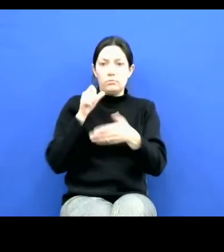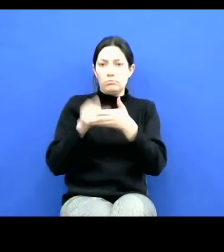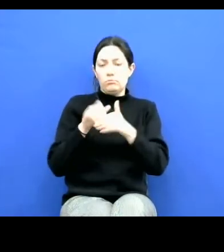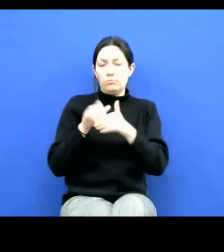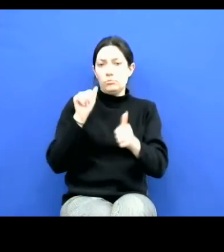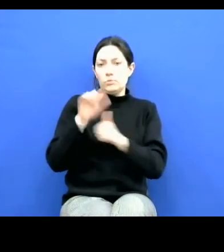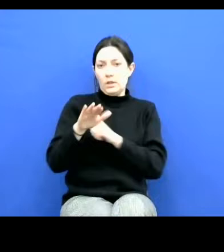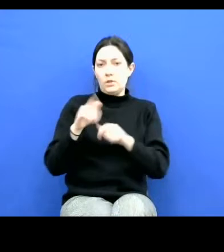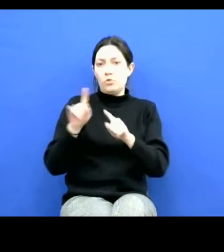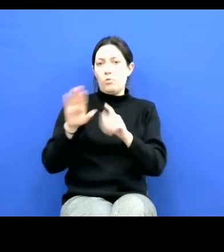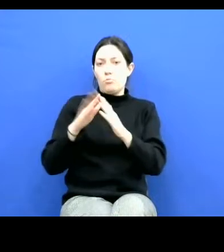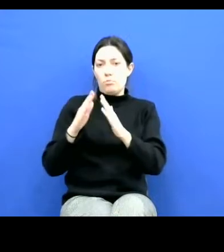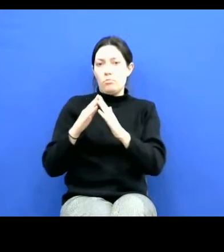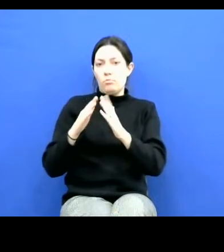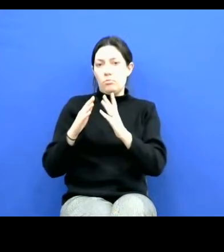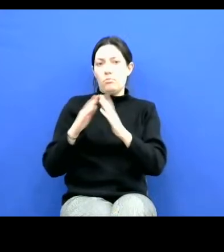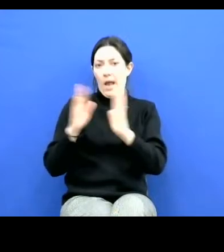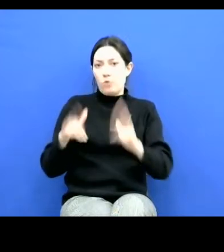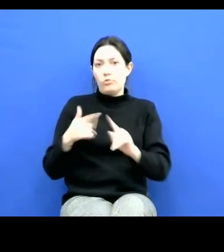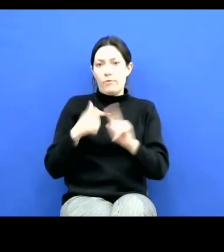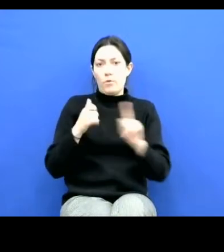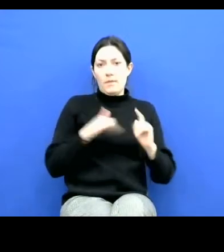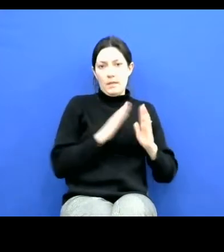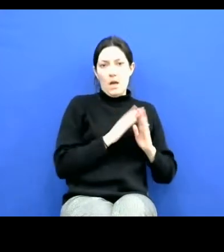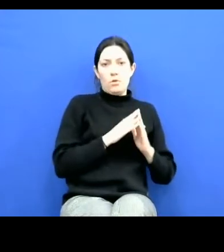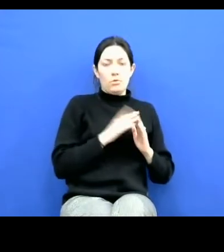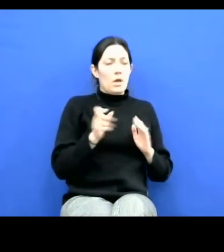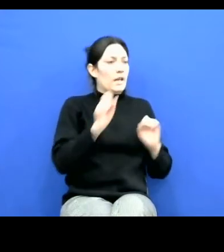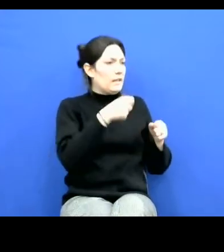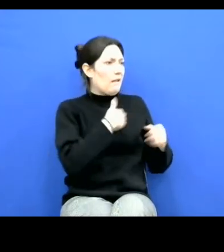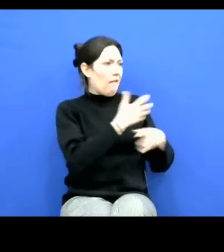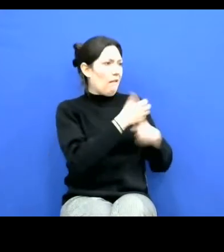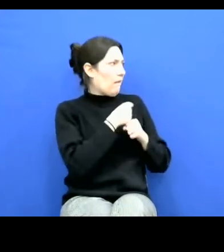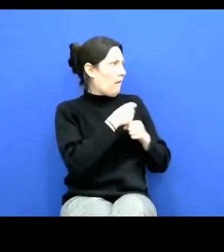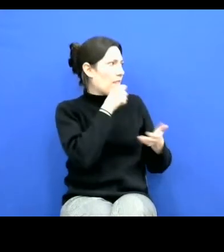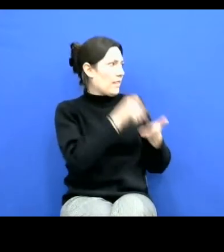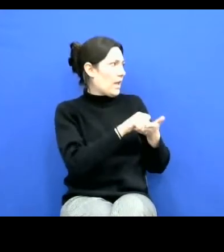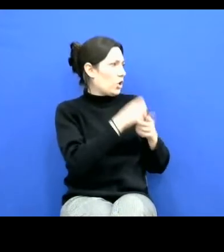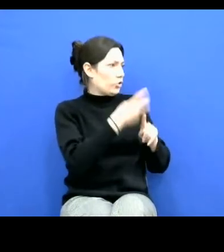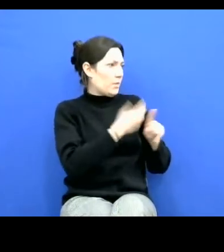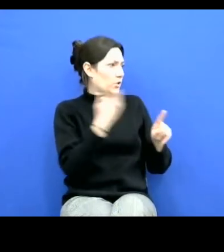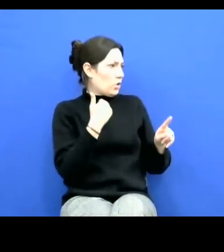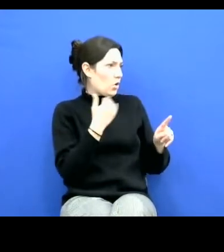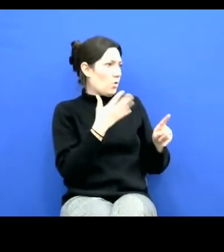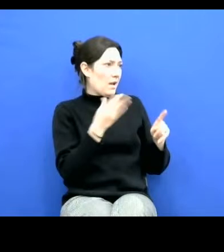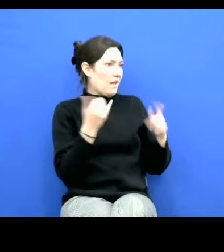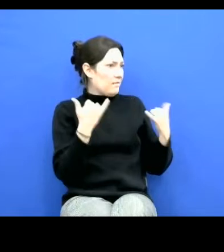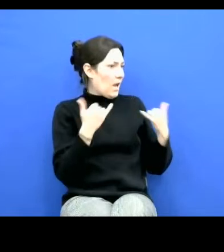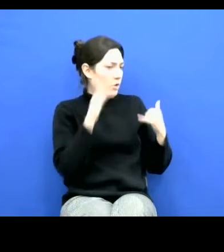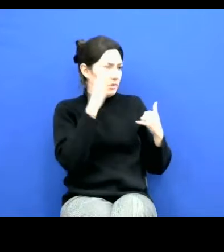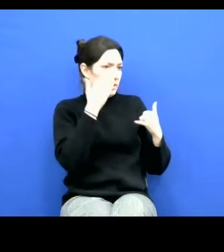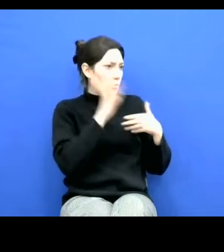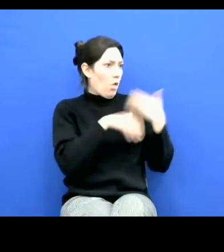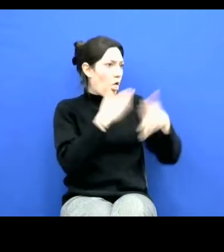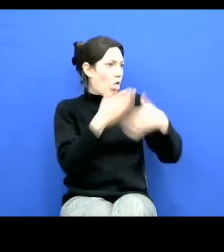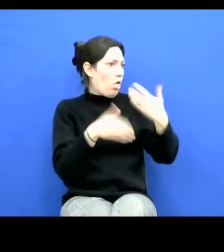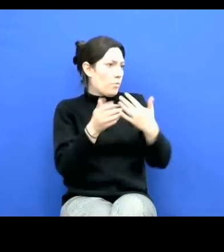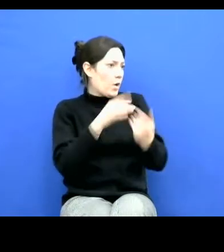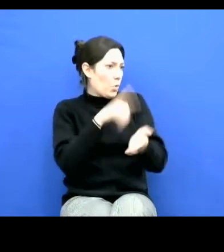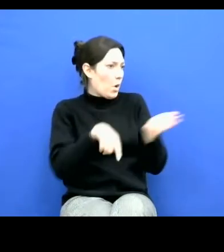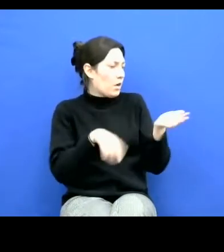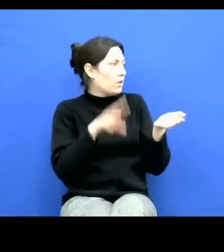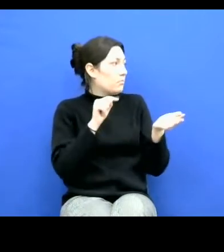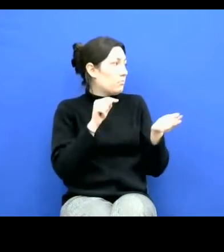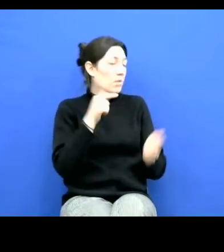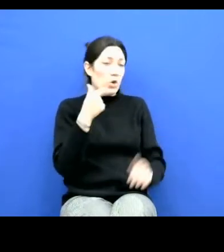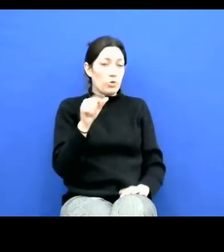from the town. Okay, there was a letter about this 2 months ago, and now it's happening no matter what. But Green Sparks personally